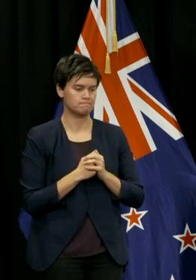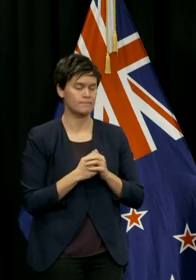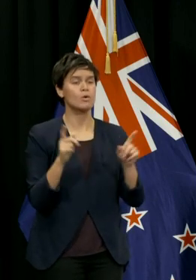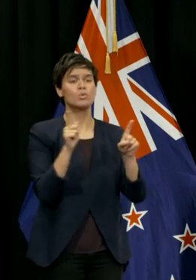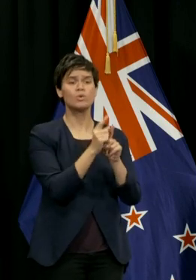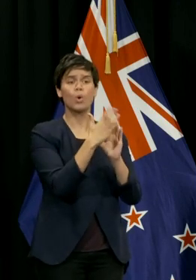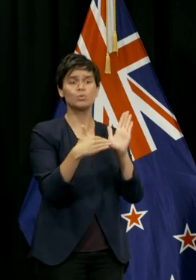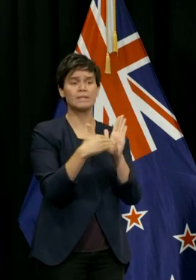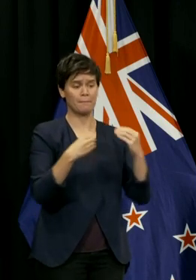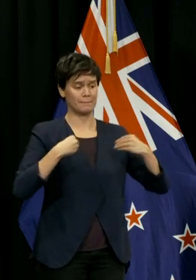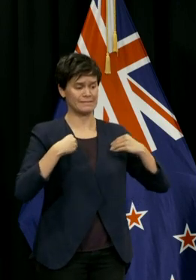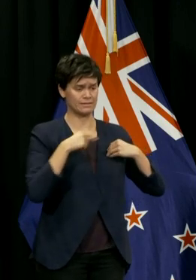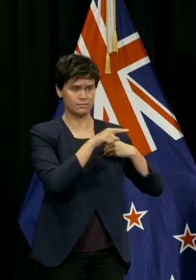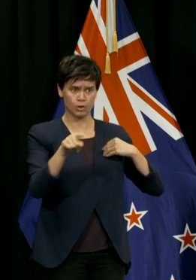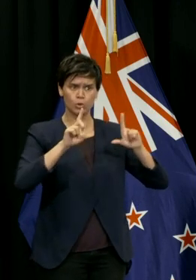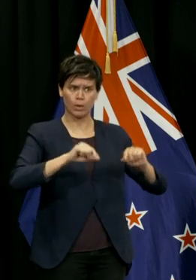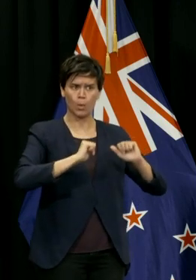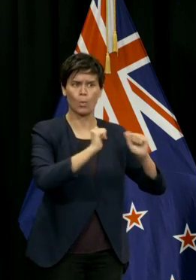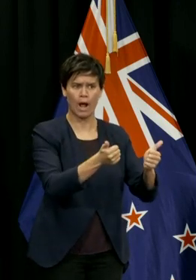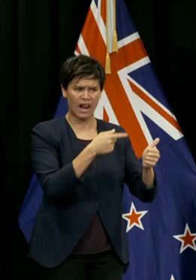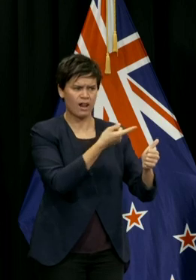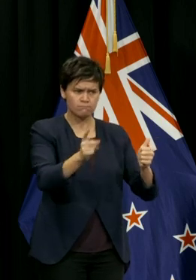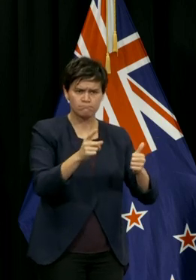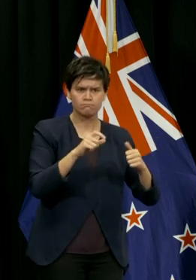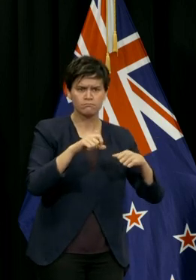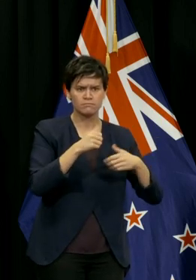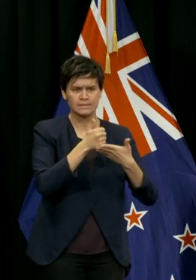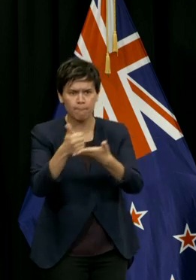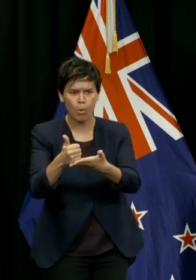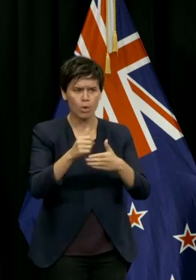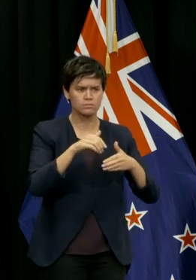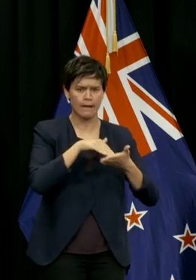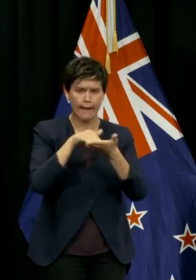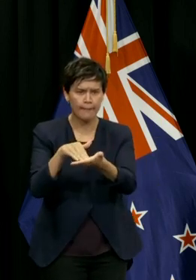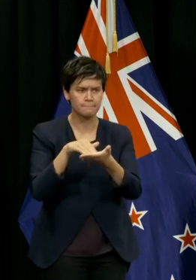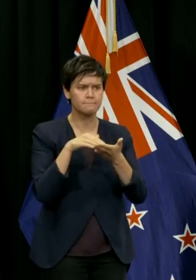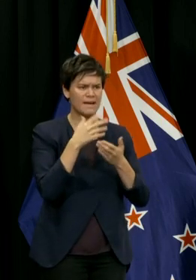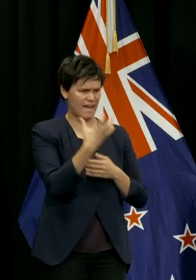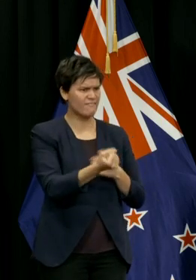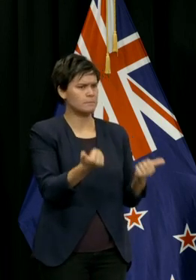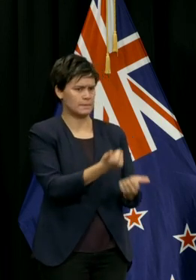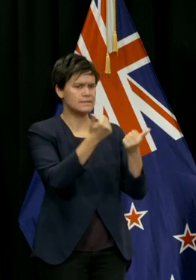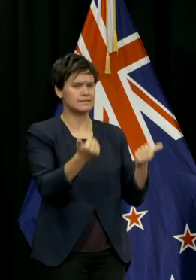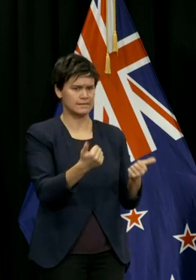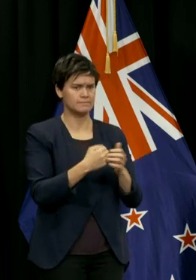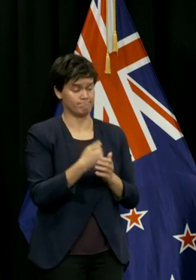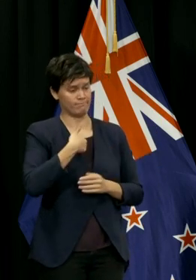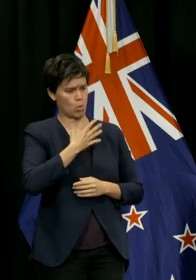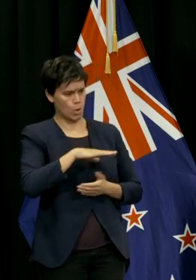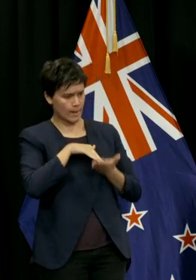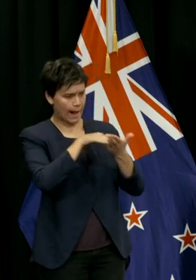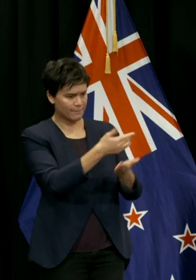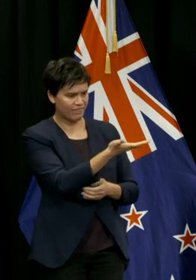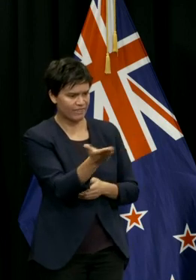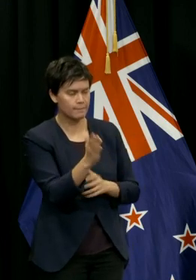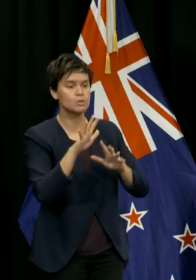do so well, offering help and support. To help facilitate some of this, I have appointed Rob